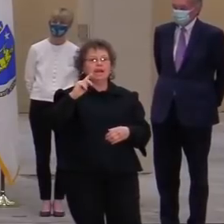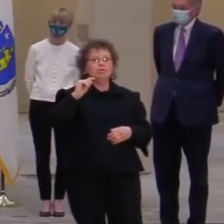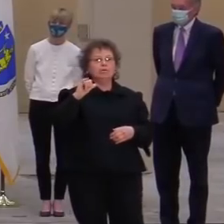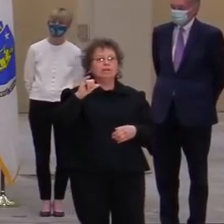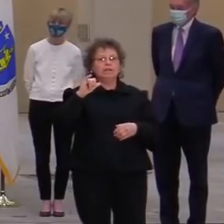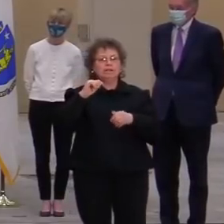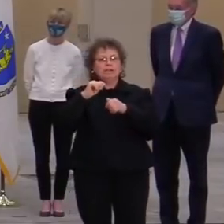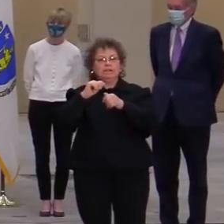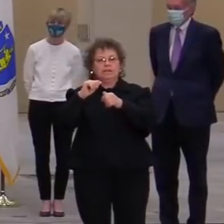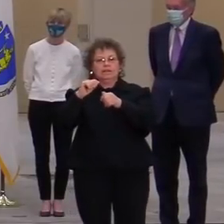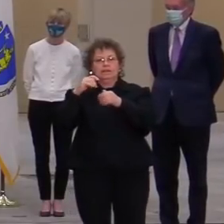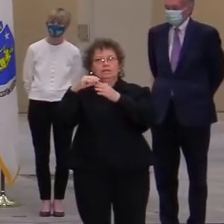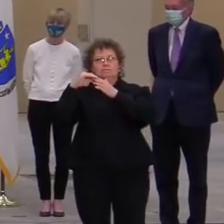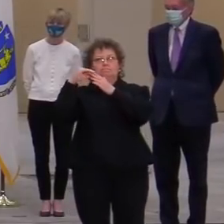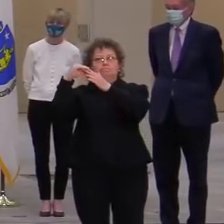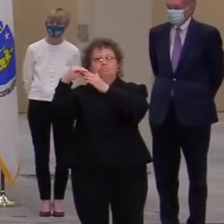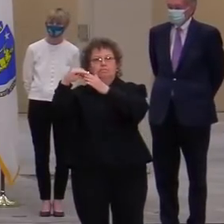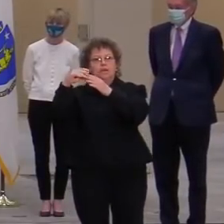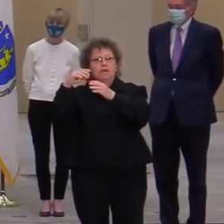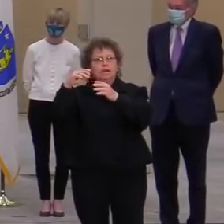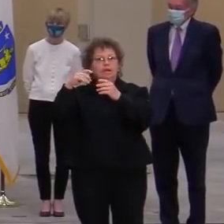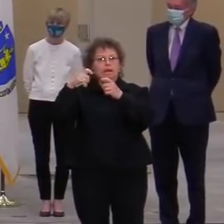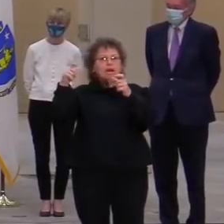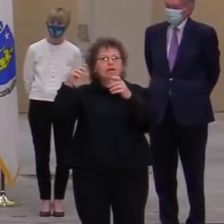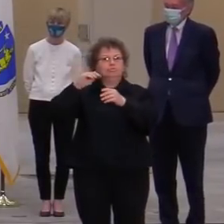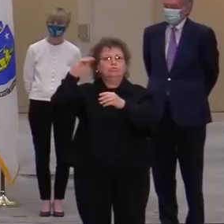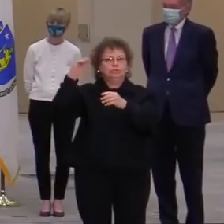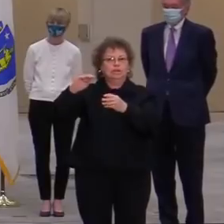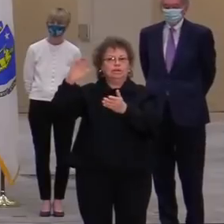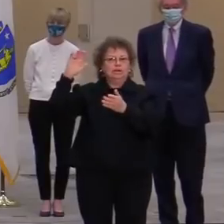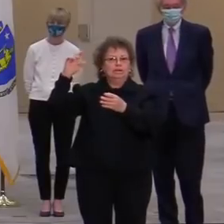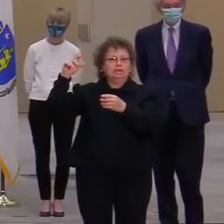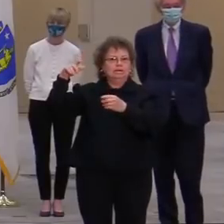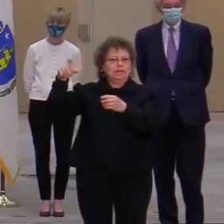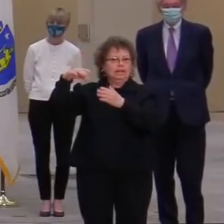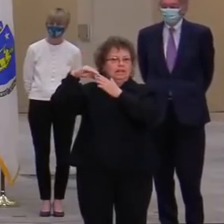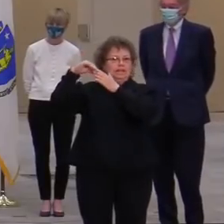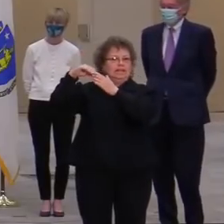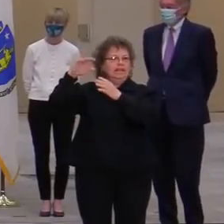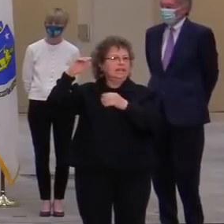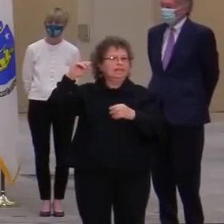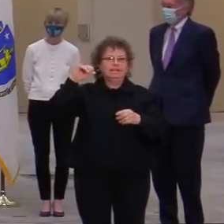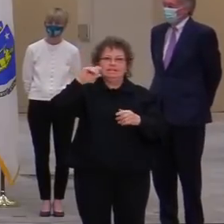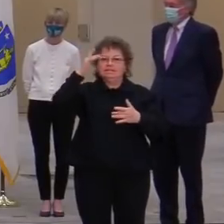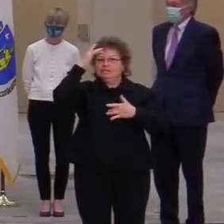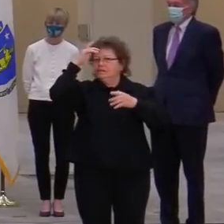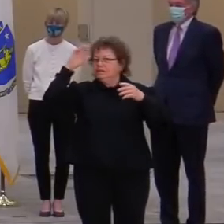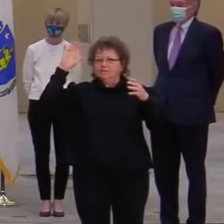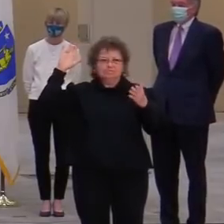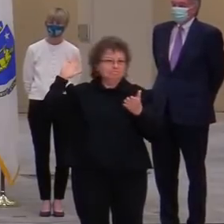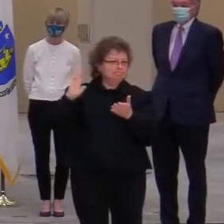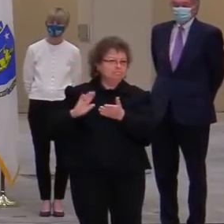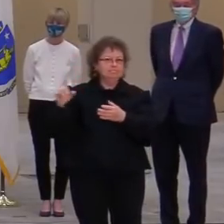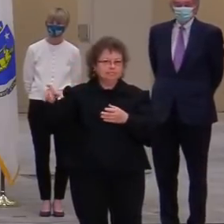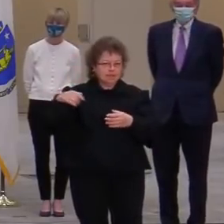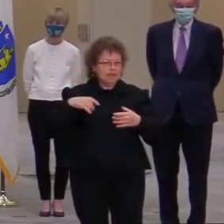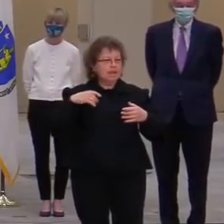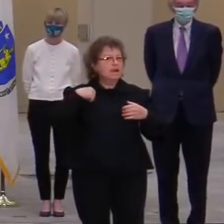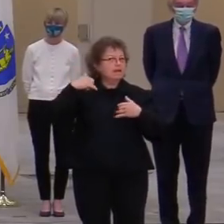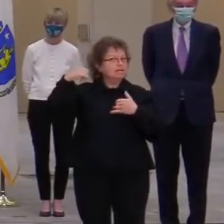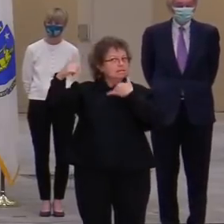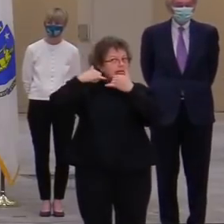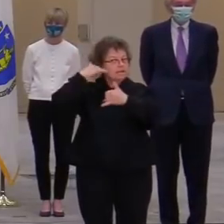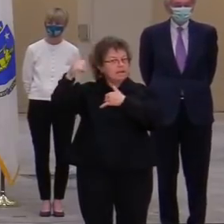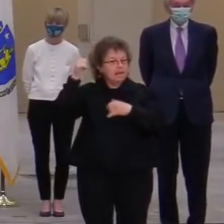vaccinating the largest percentage of their population in Massachusetts. And I know the folks in the command center are on the phone every single day with those